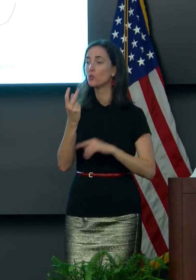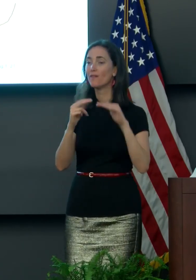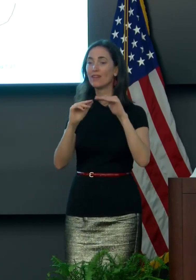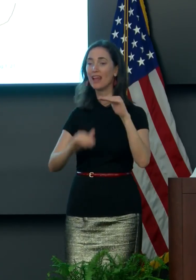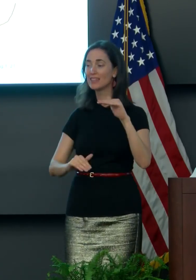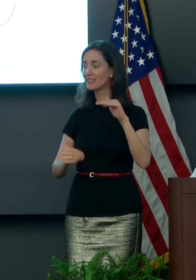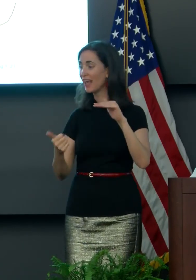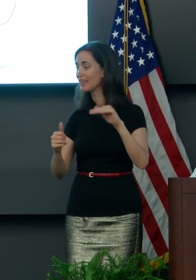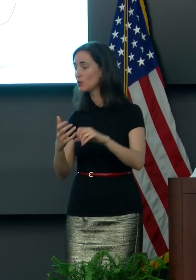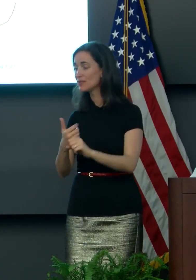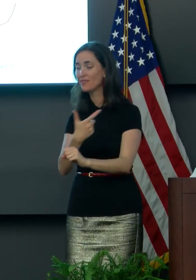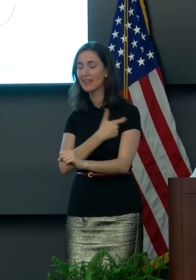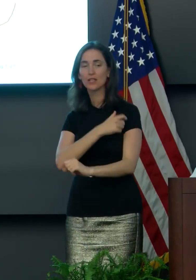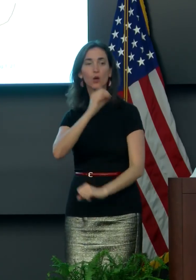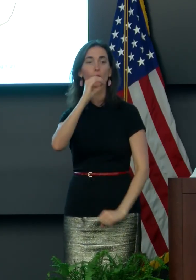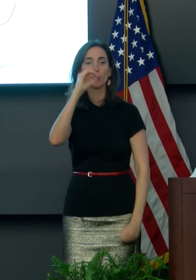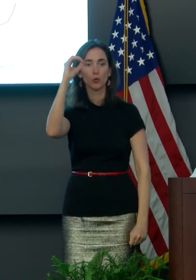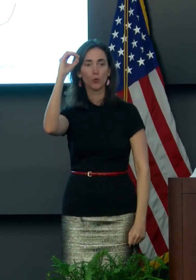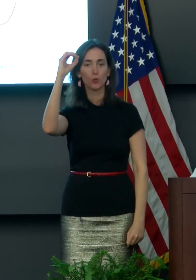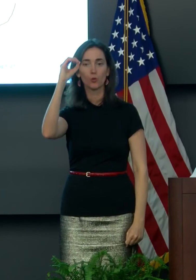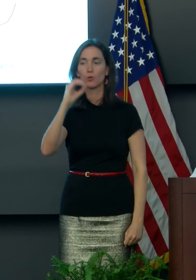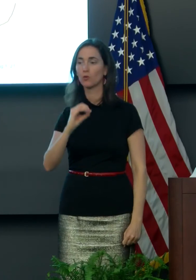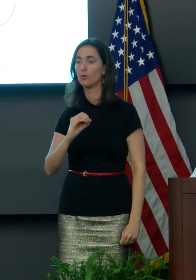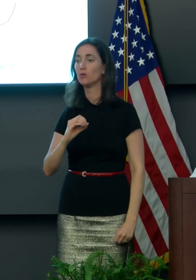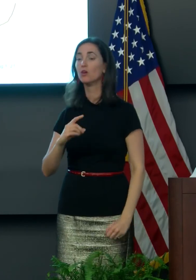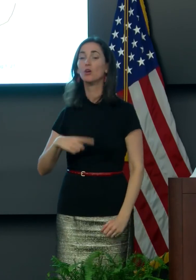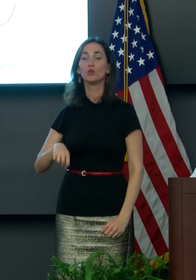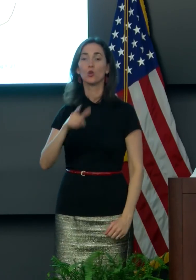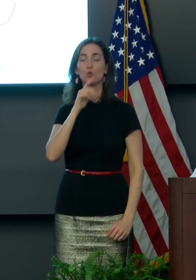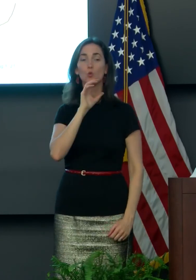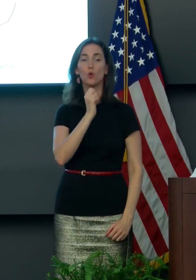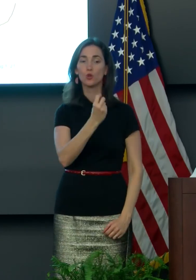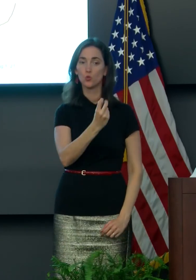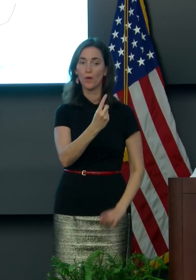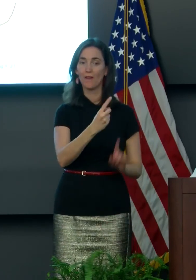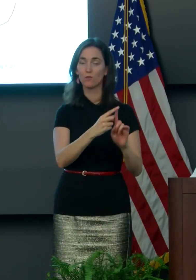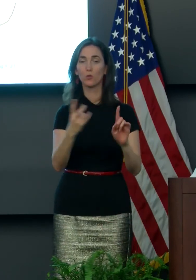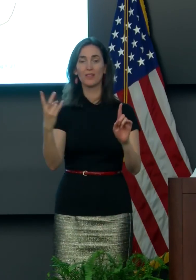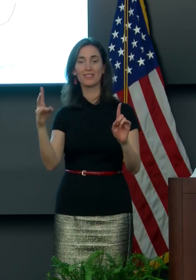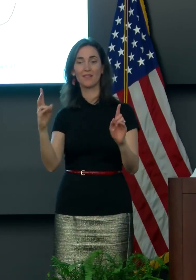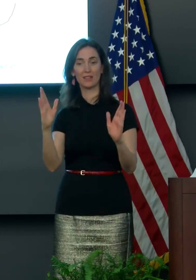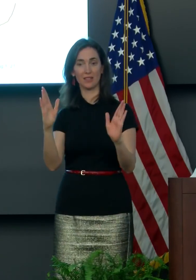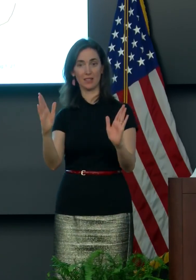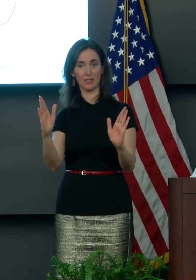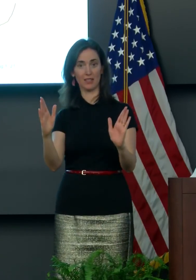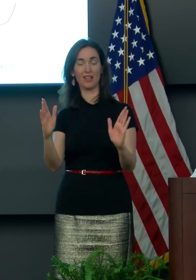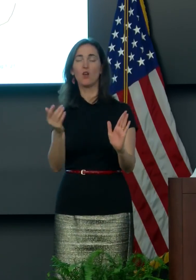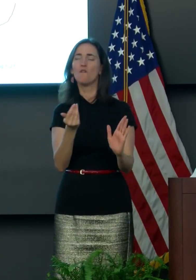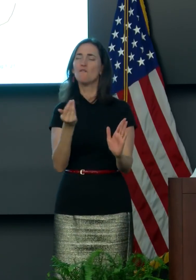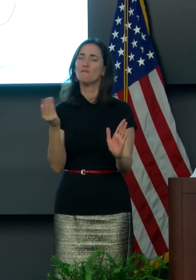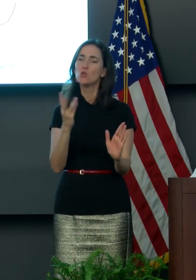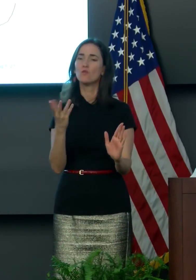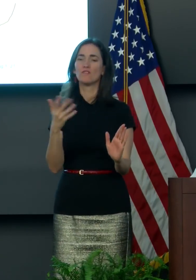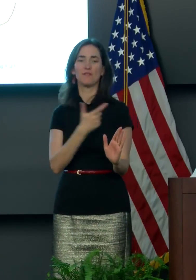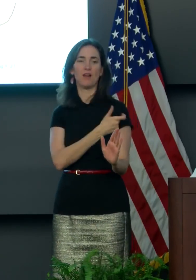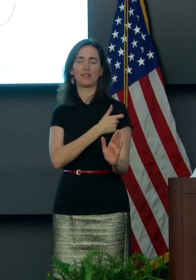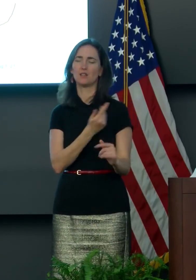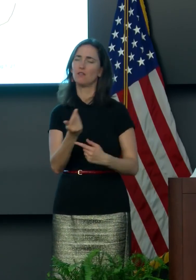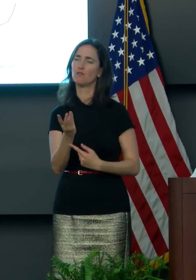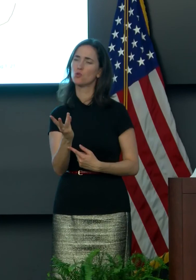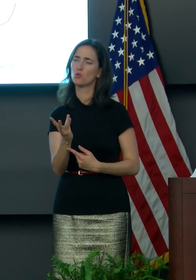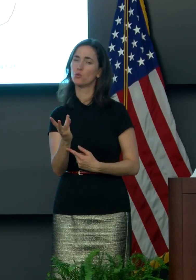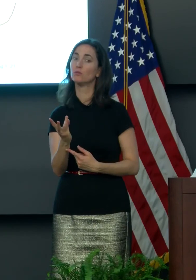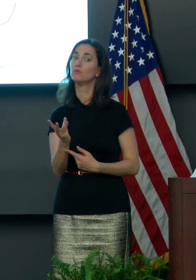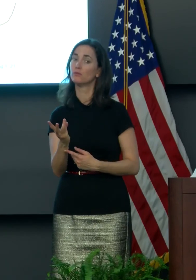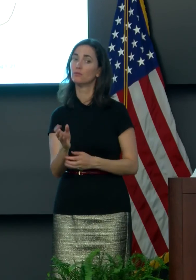vaccine, when you know that those between 12 and 17 have been vaccinated at a very low rate,